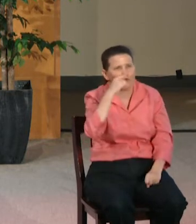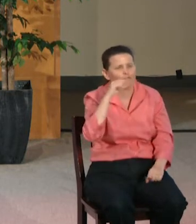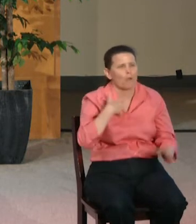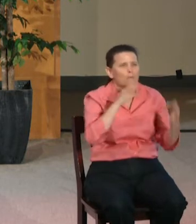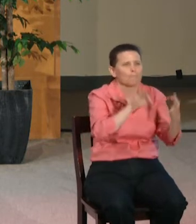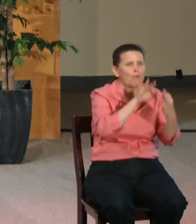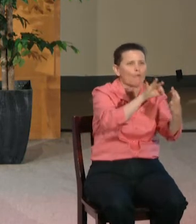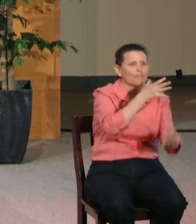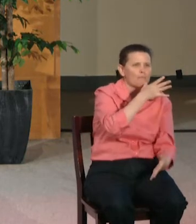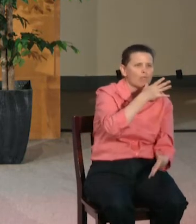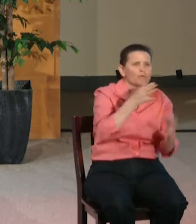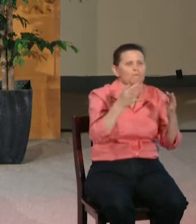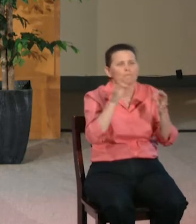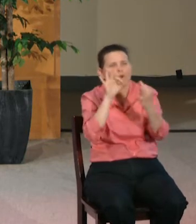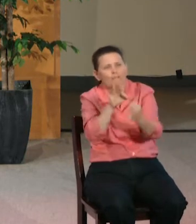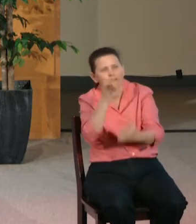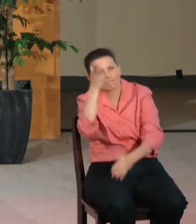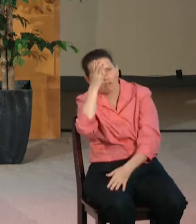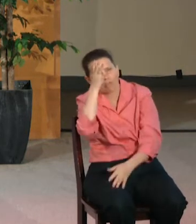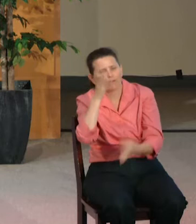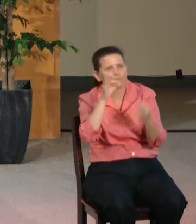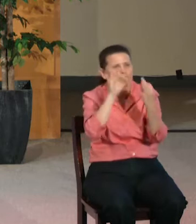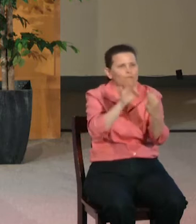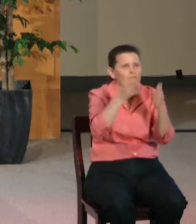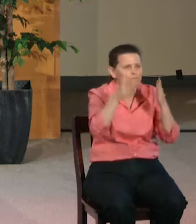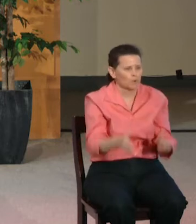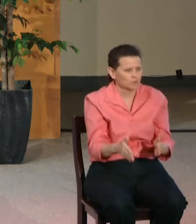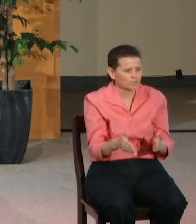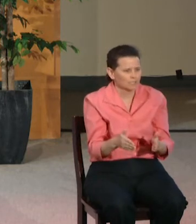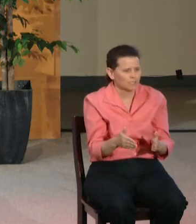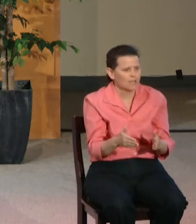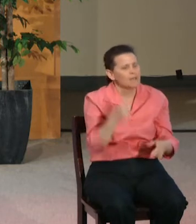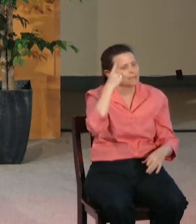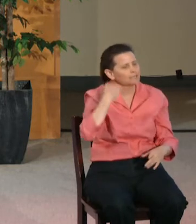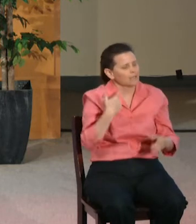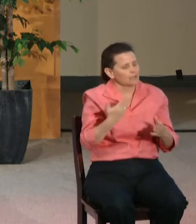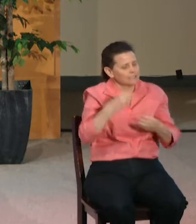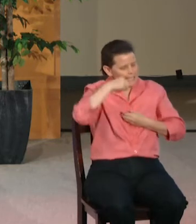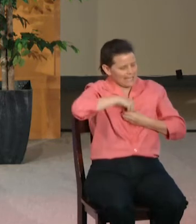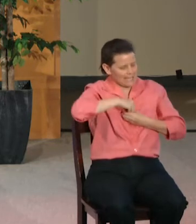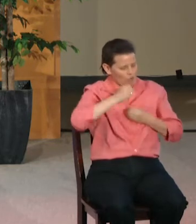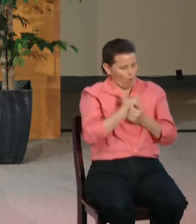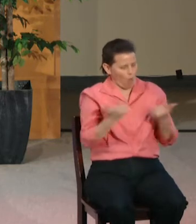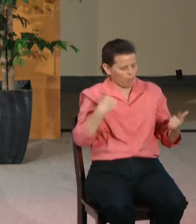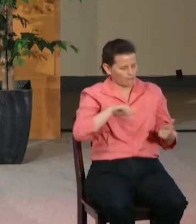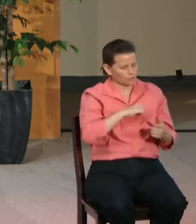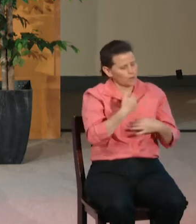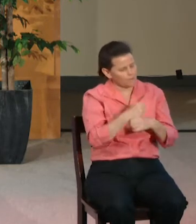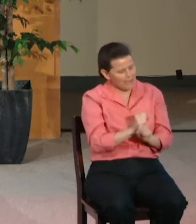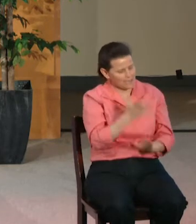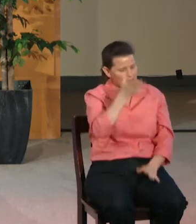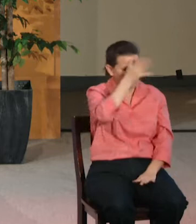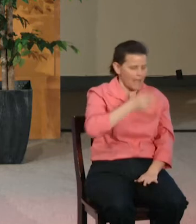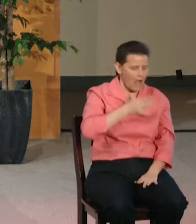as a divine idea, that resides within all of us. Because we all are created not only male and female as